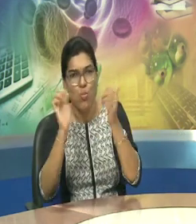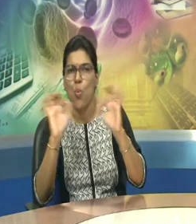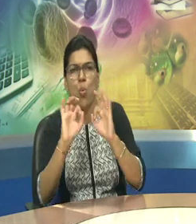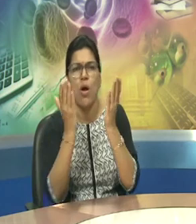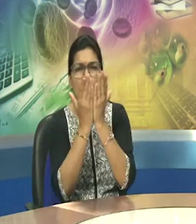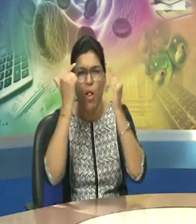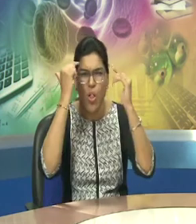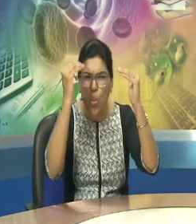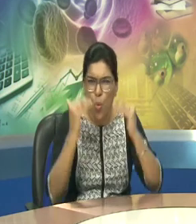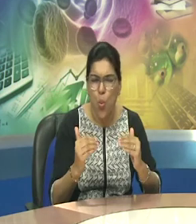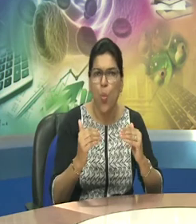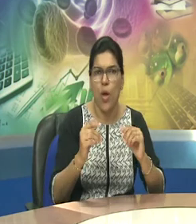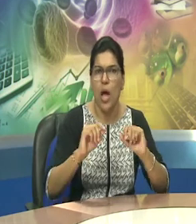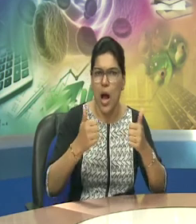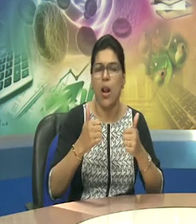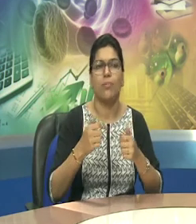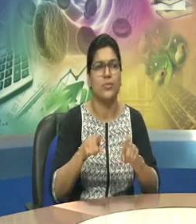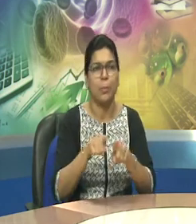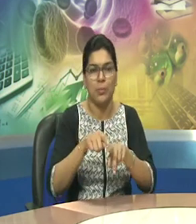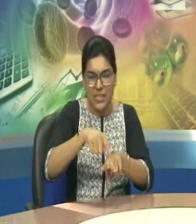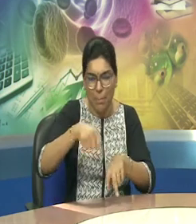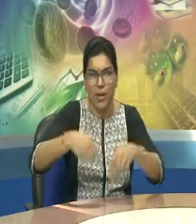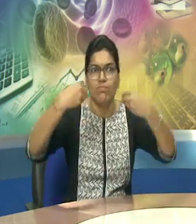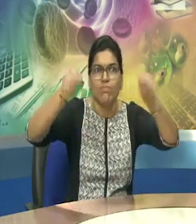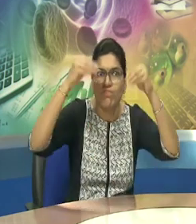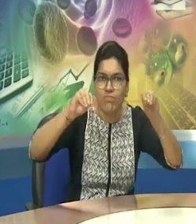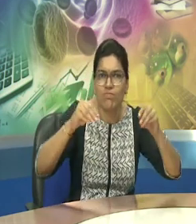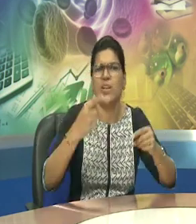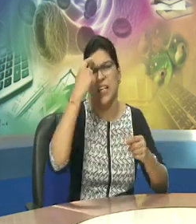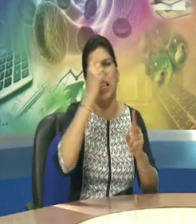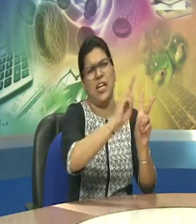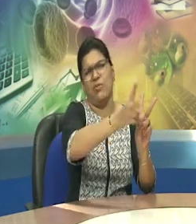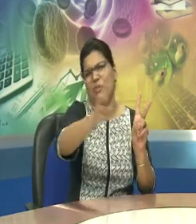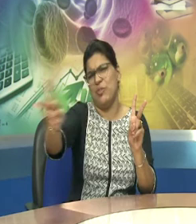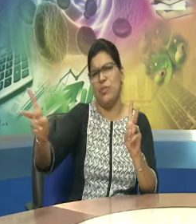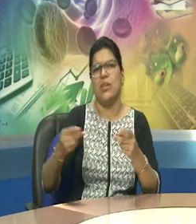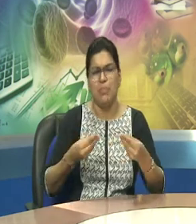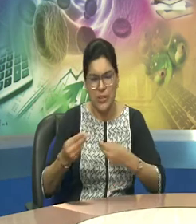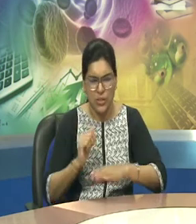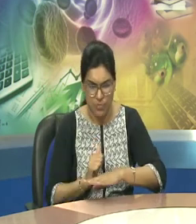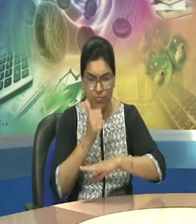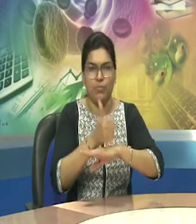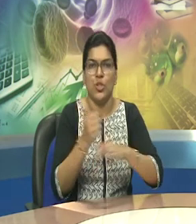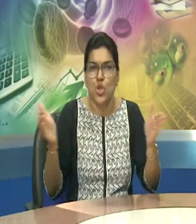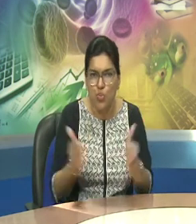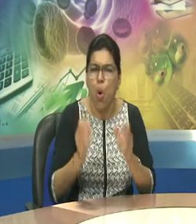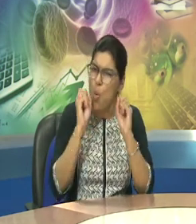can do, and one who lives in a village wants to sell milk, he can also start a business. Any